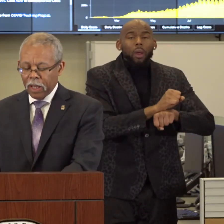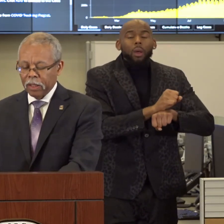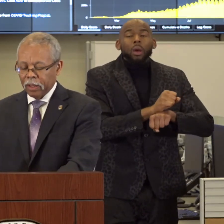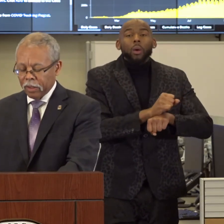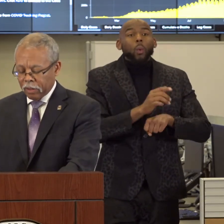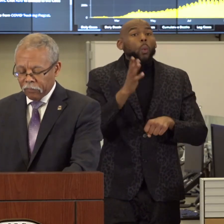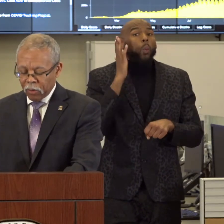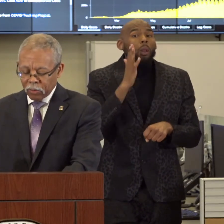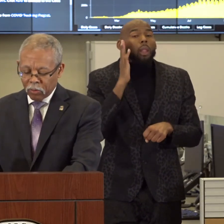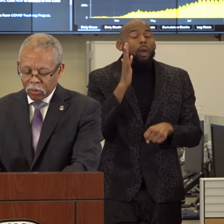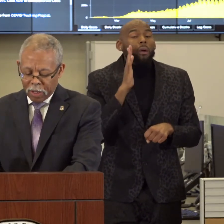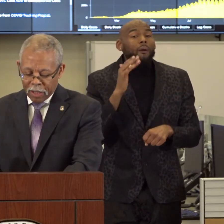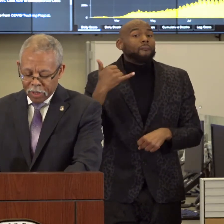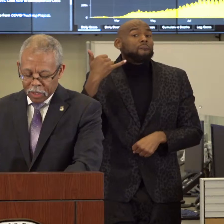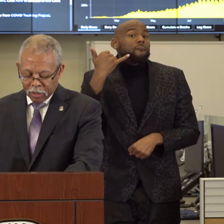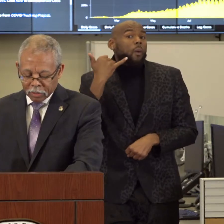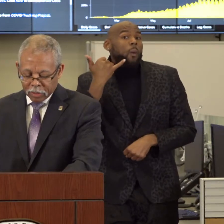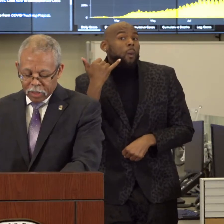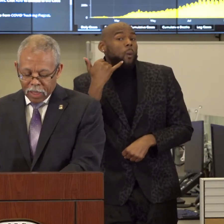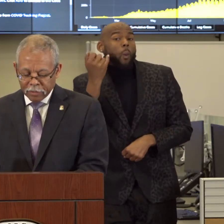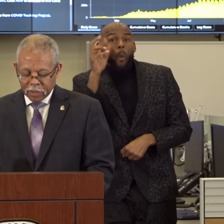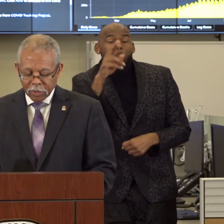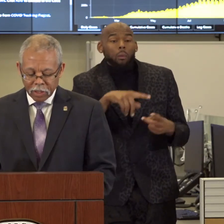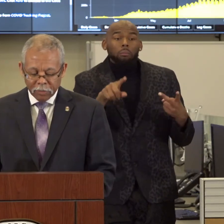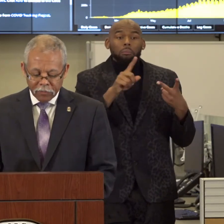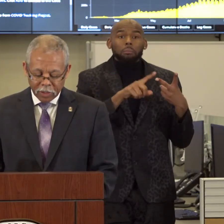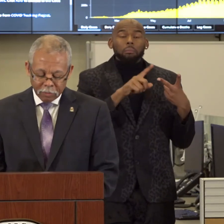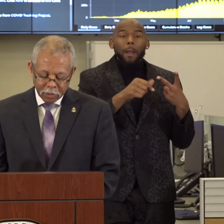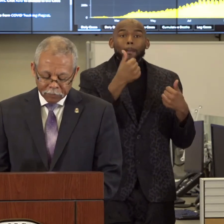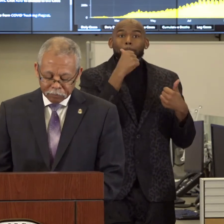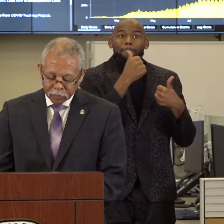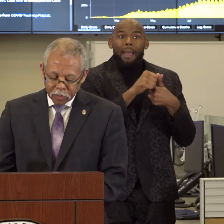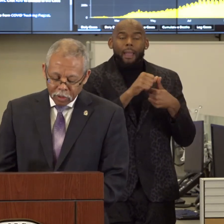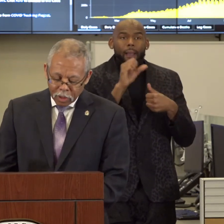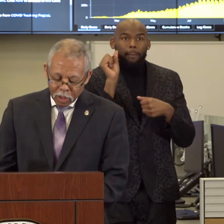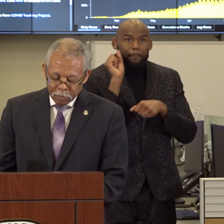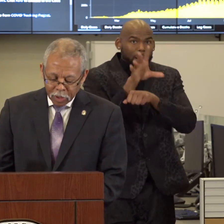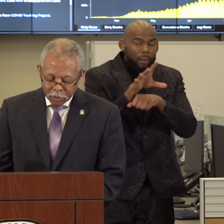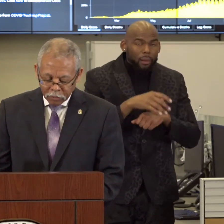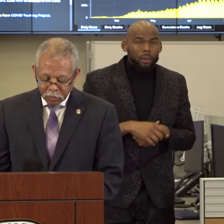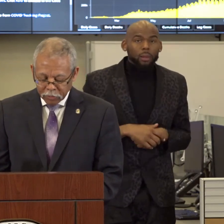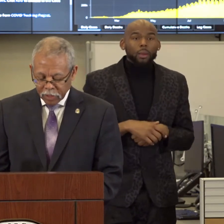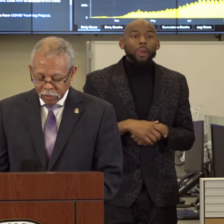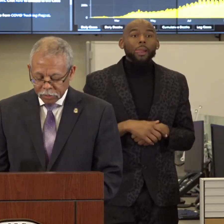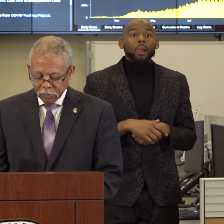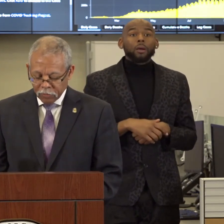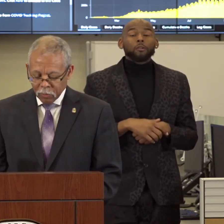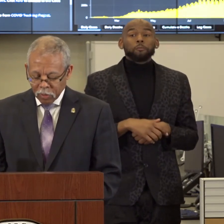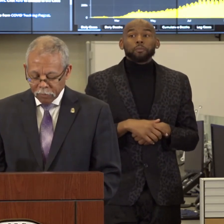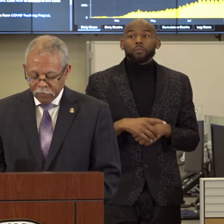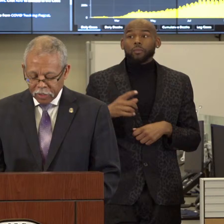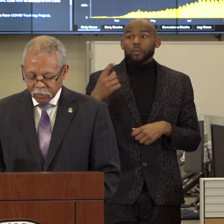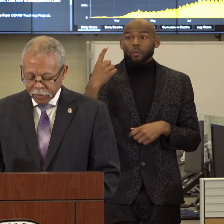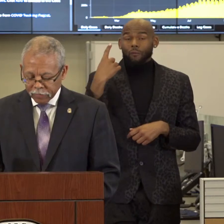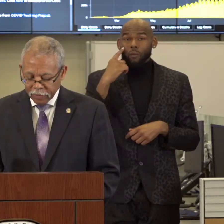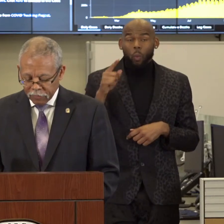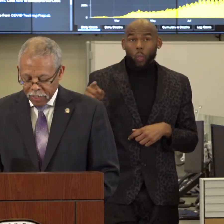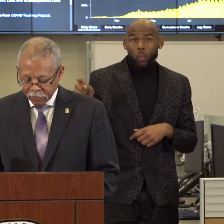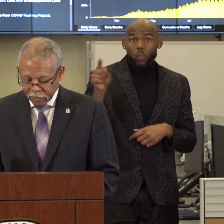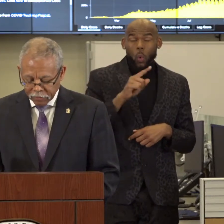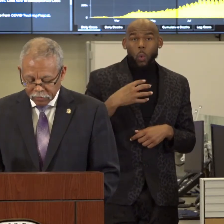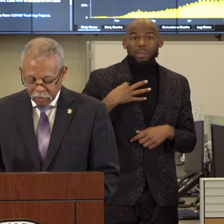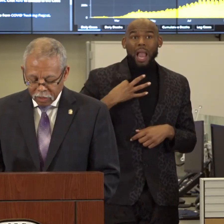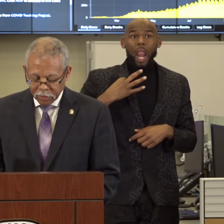either by phone or by mail as they become available. Among those eligible for Phase